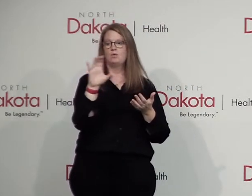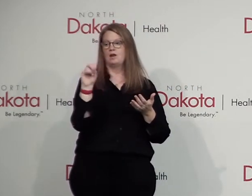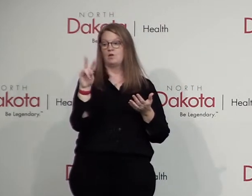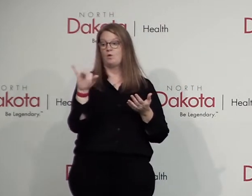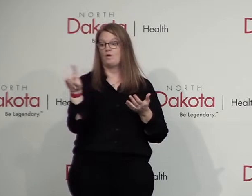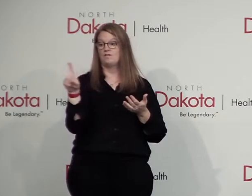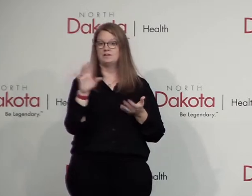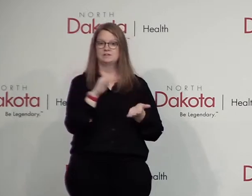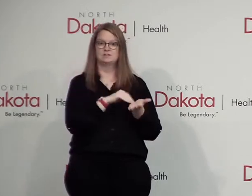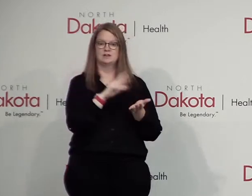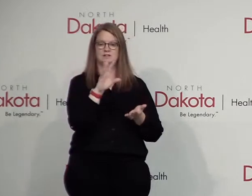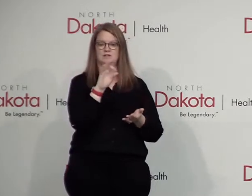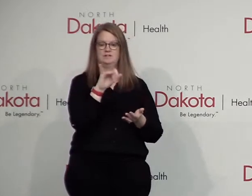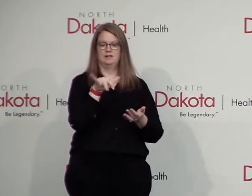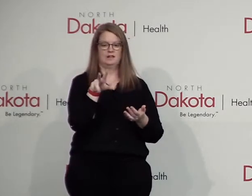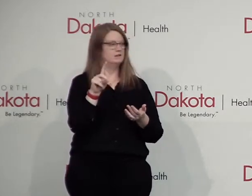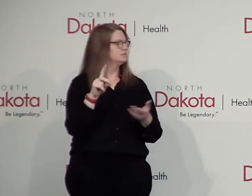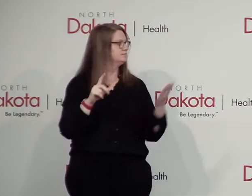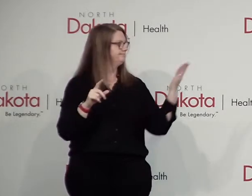Field?